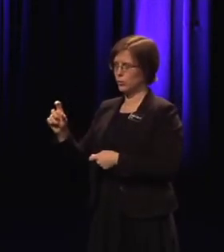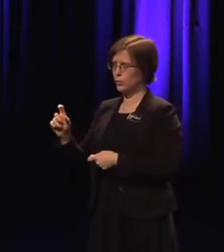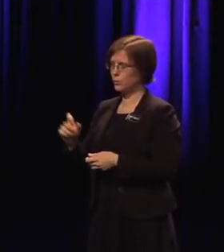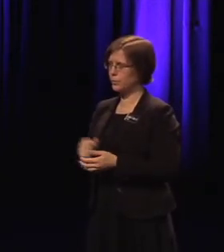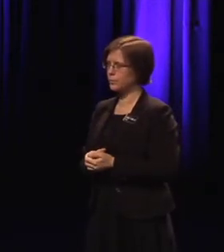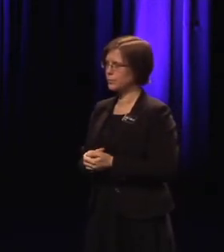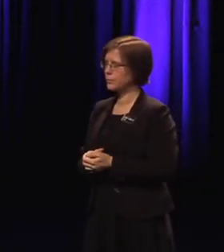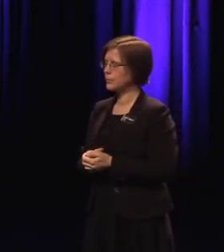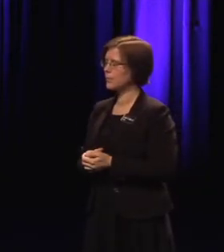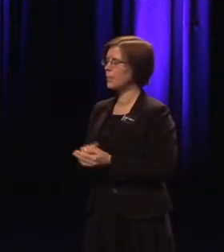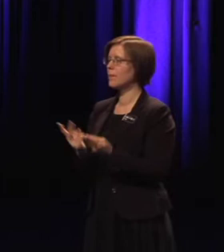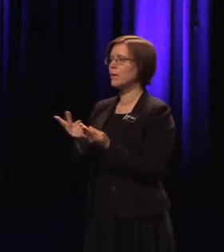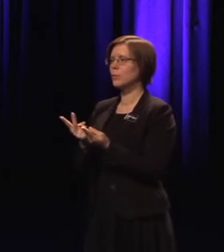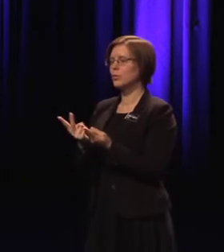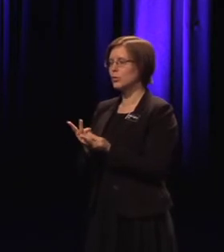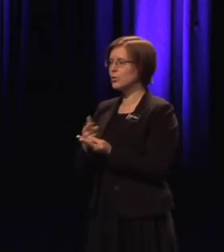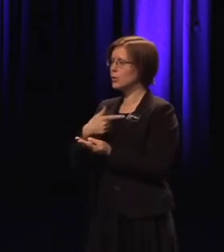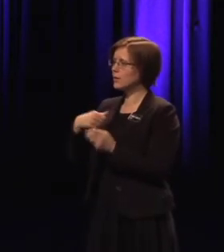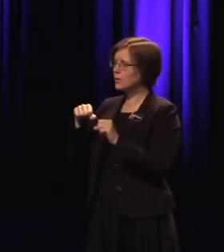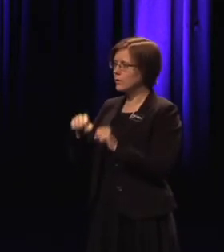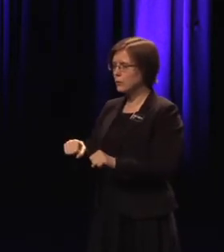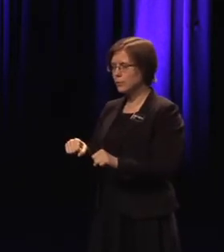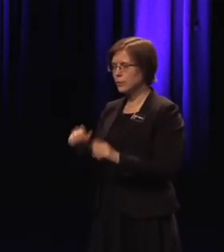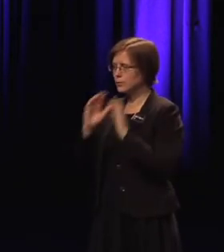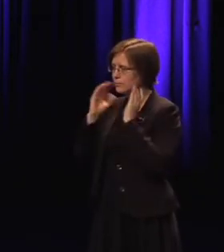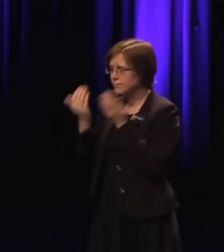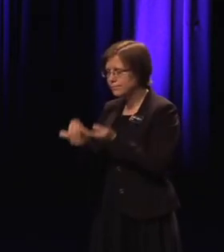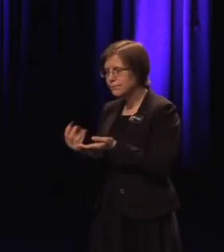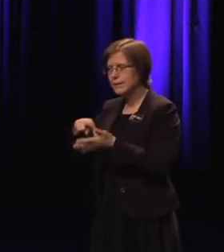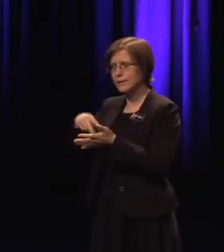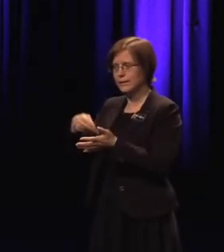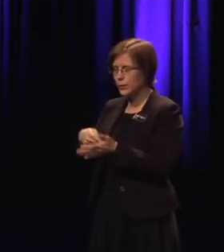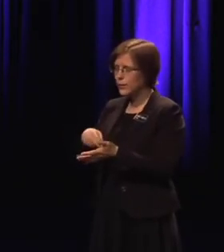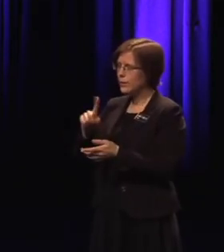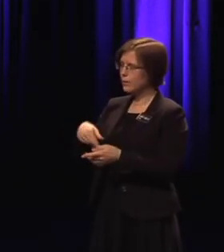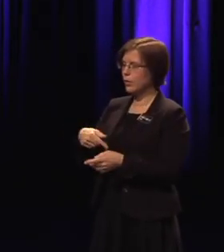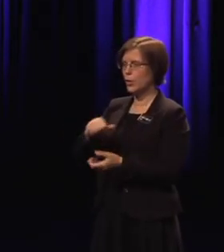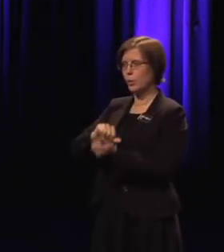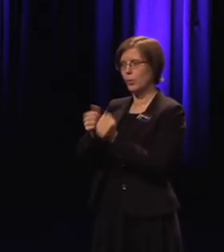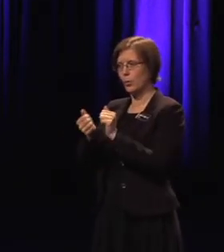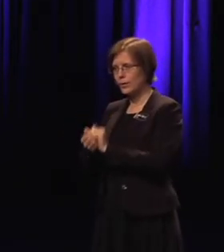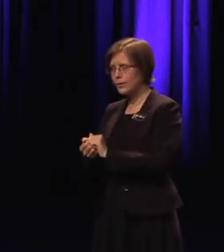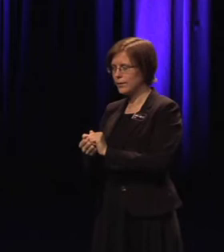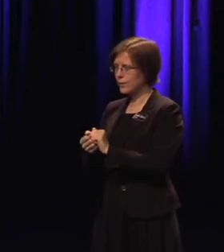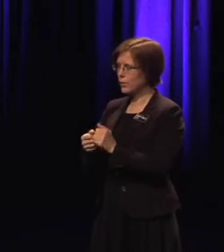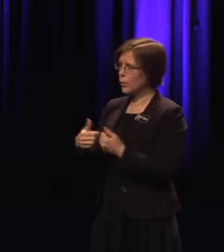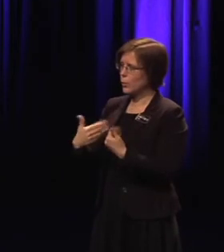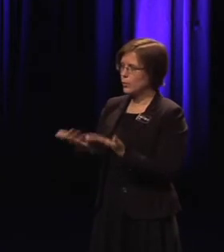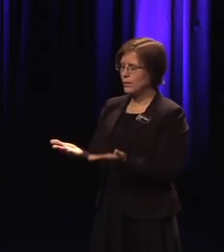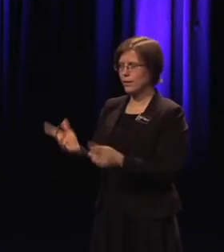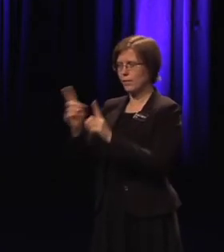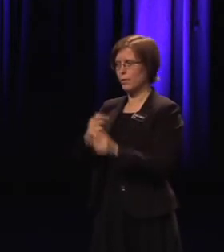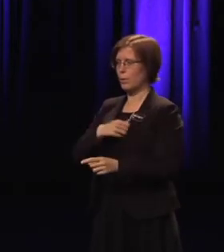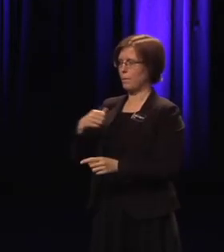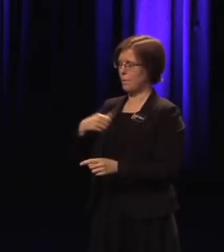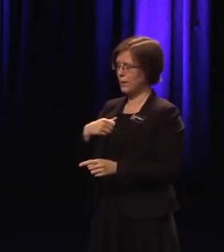It means embracing strategies for the political and economic empowerment of people, especially the most vulnerable and the